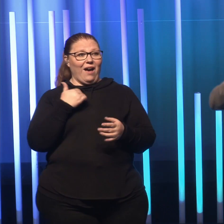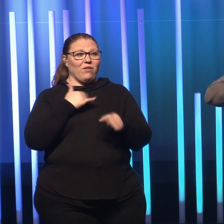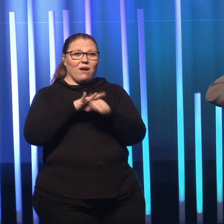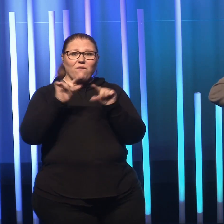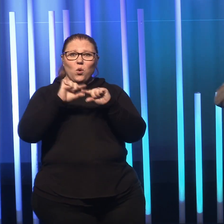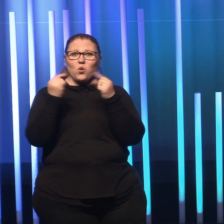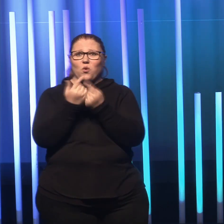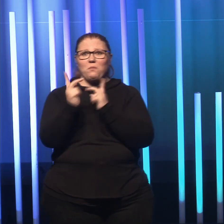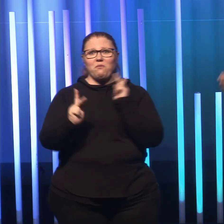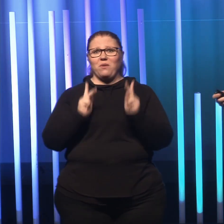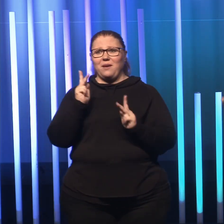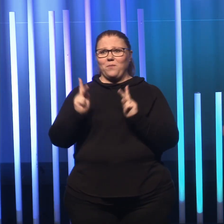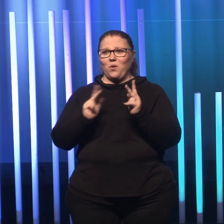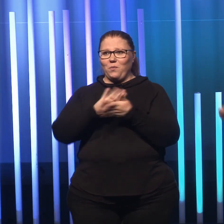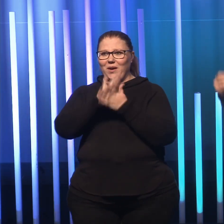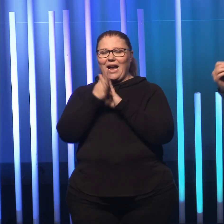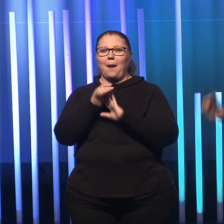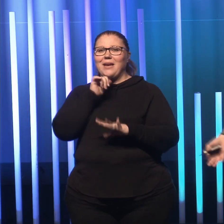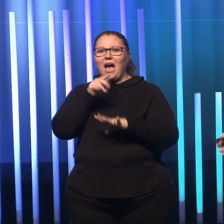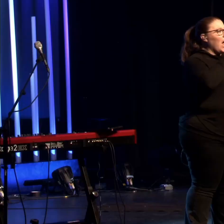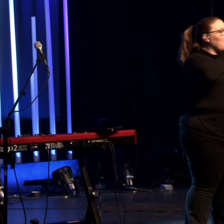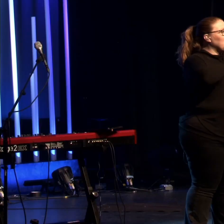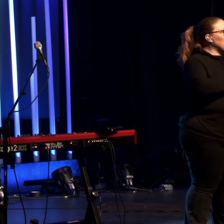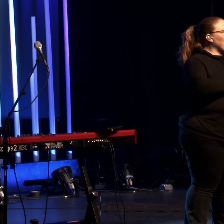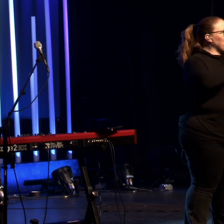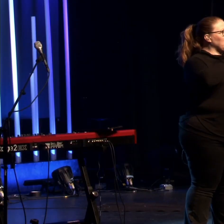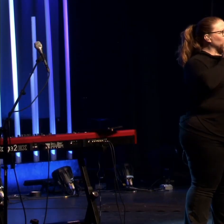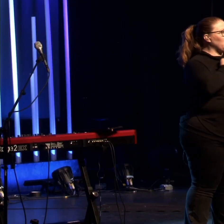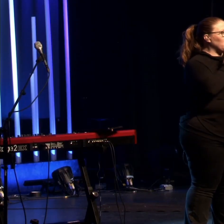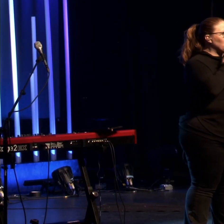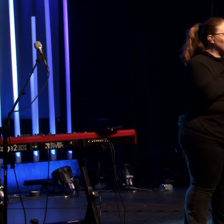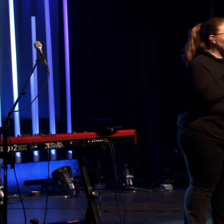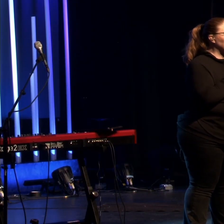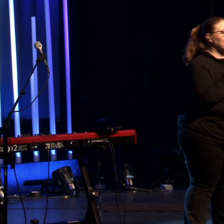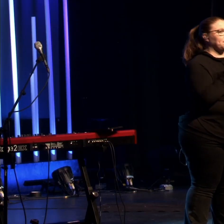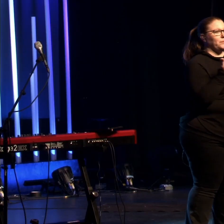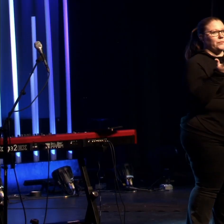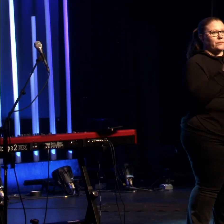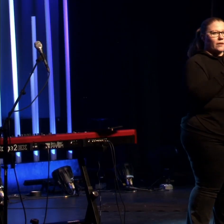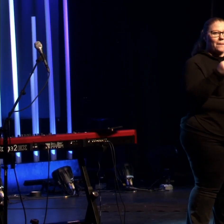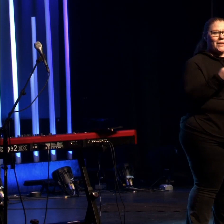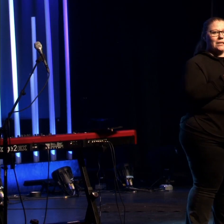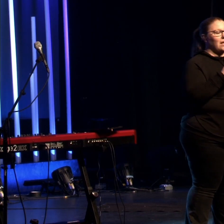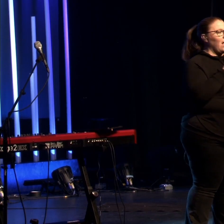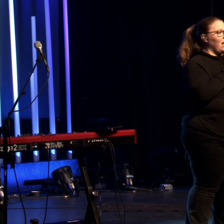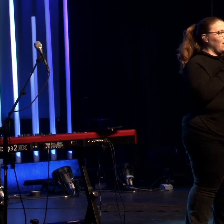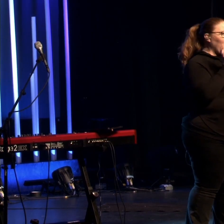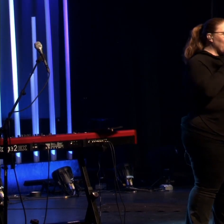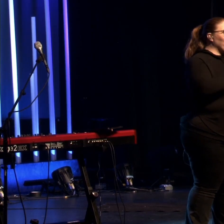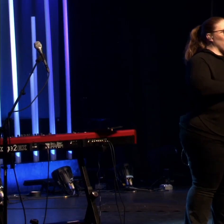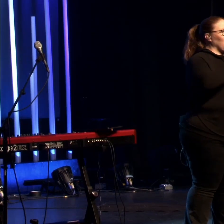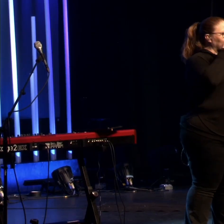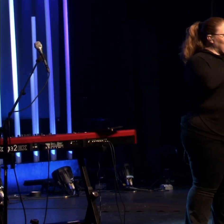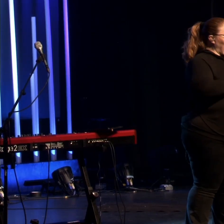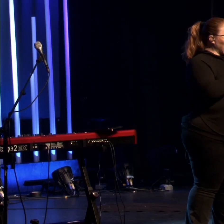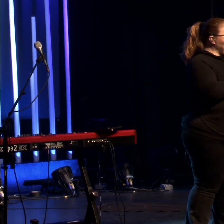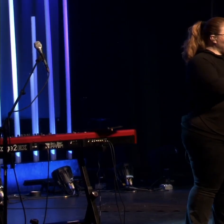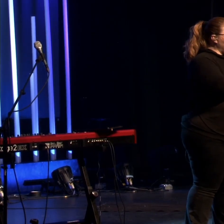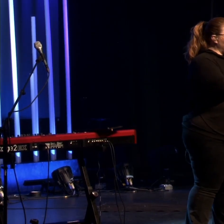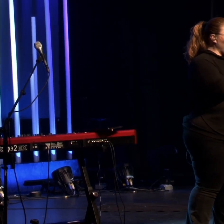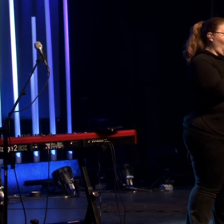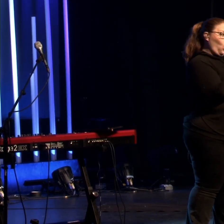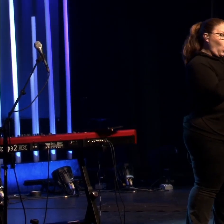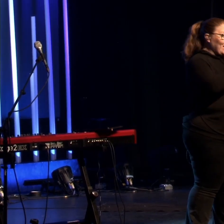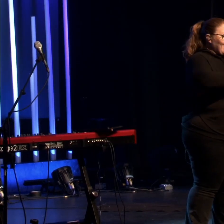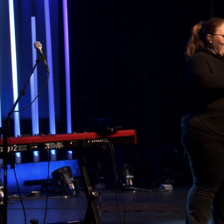of people who become non-observant Jews. That means that they were forced to choose to pay one of those taxes. They chose to